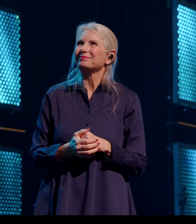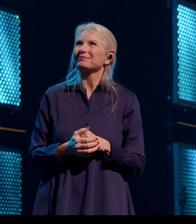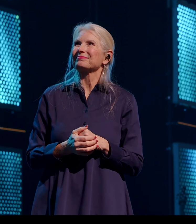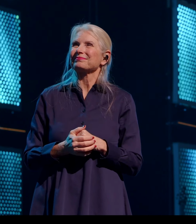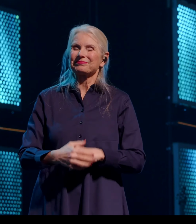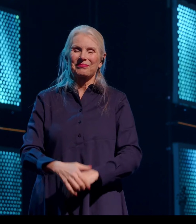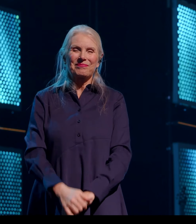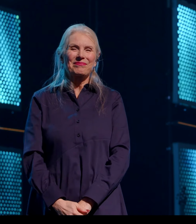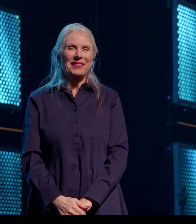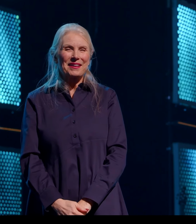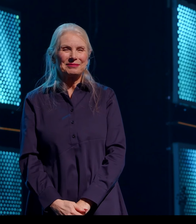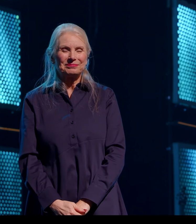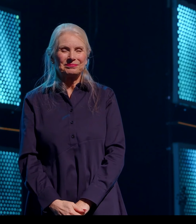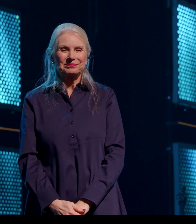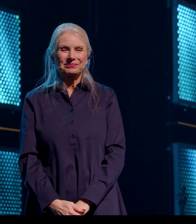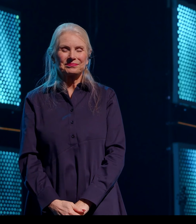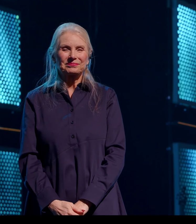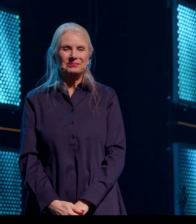Love you, brother.